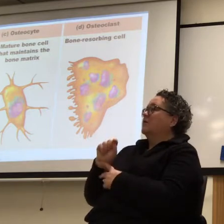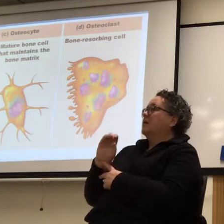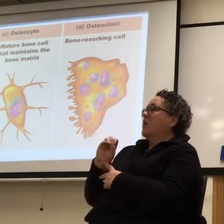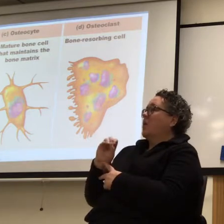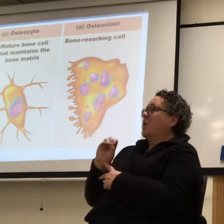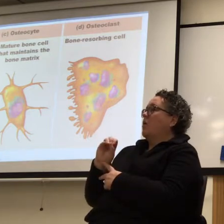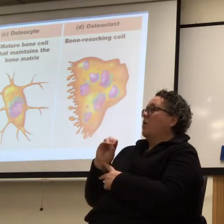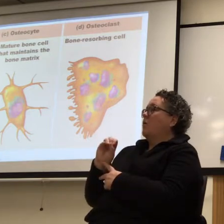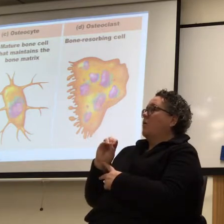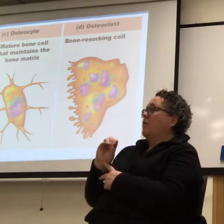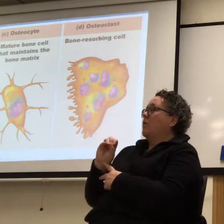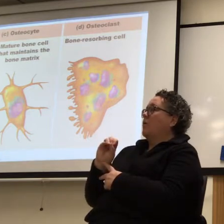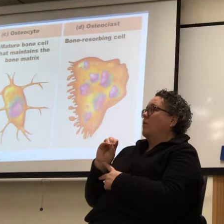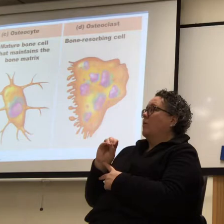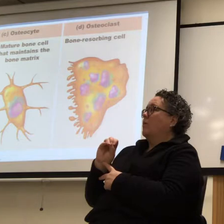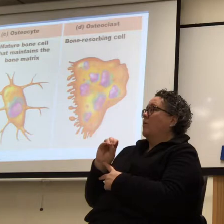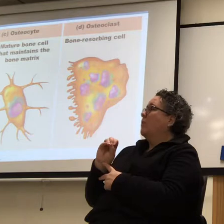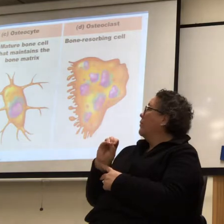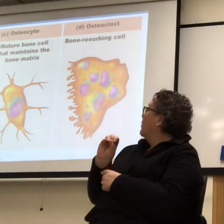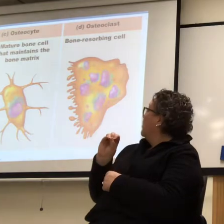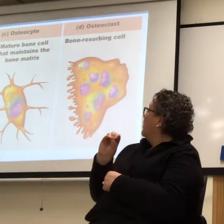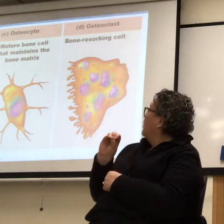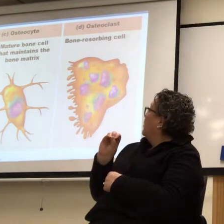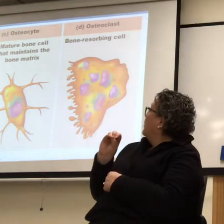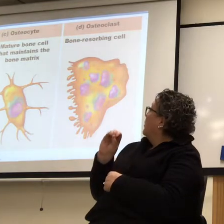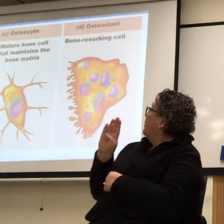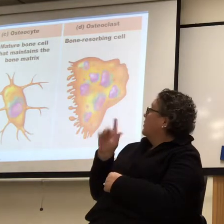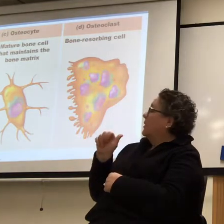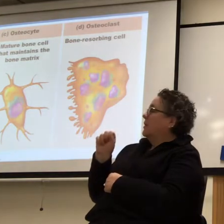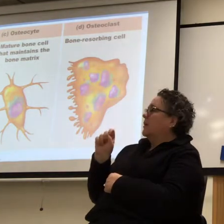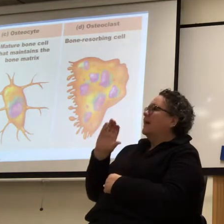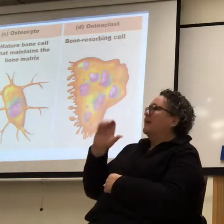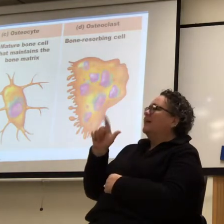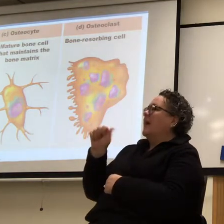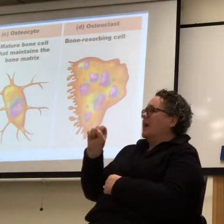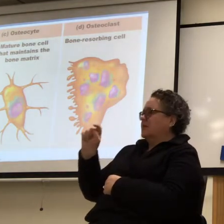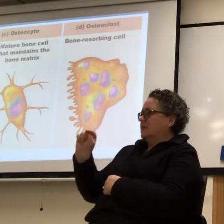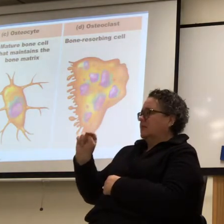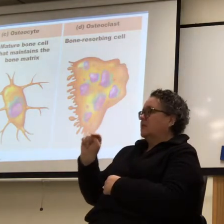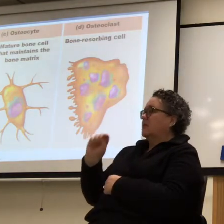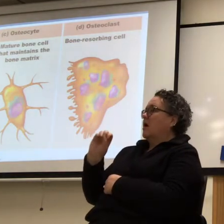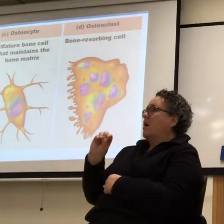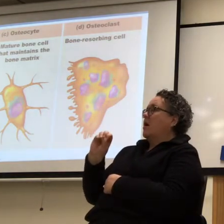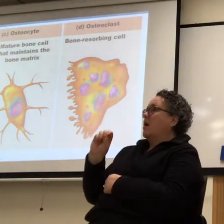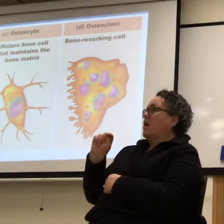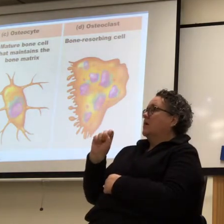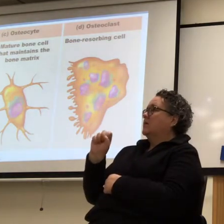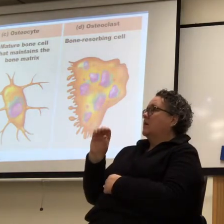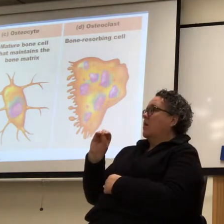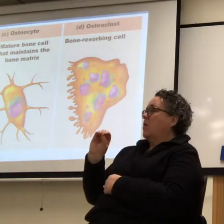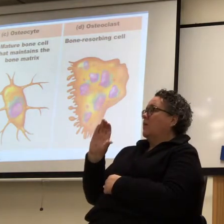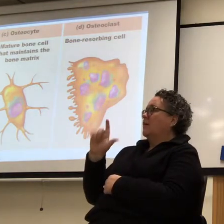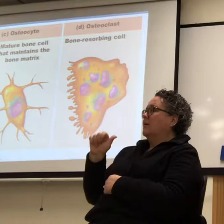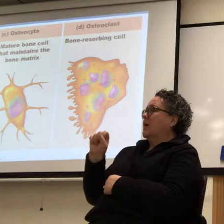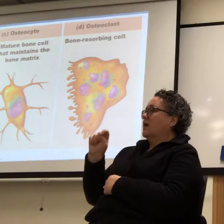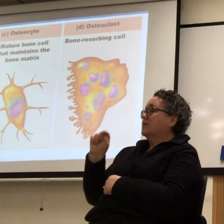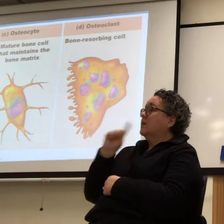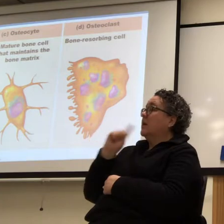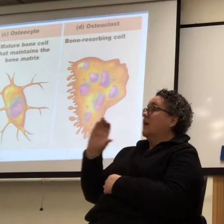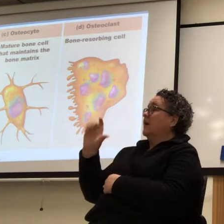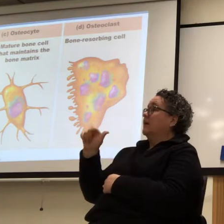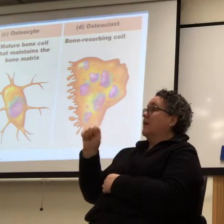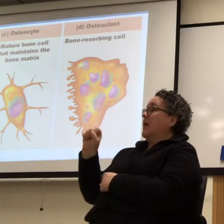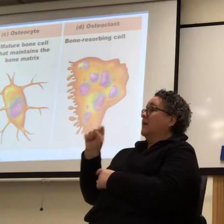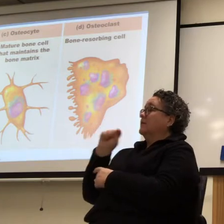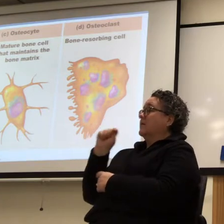So it's like the osteogenic cell became the osteoblast. Usually when blast is put as a suffix for a